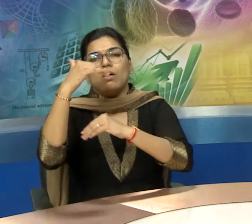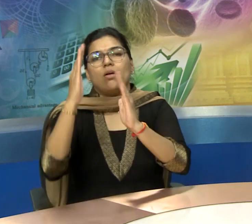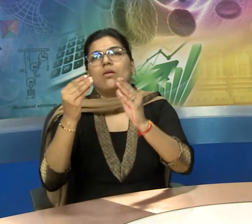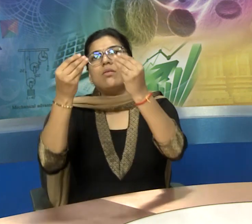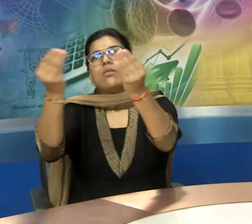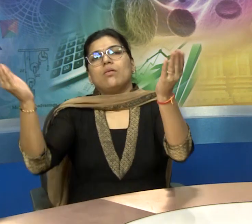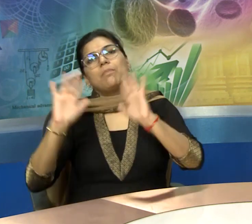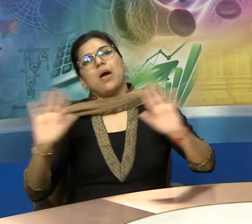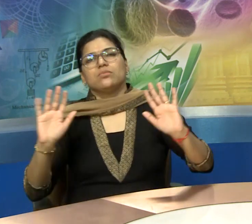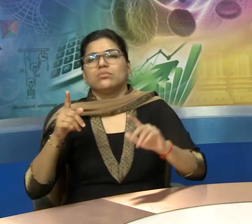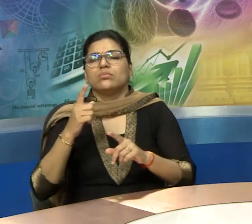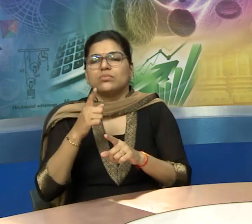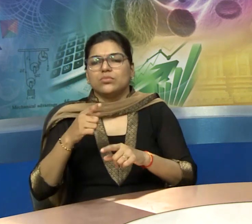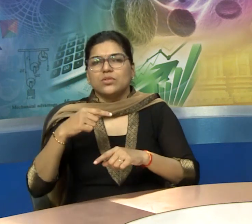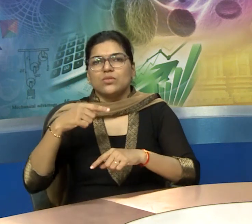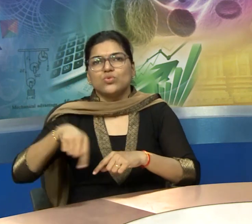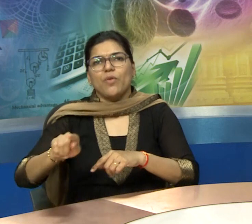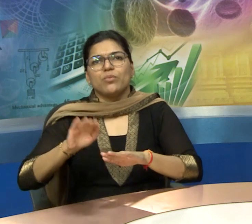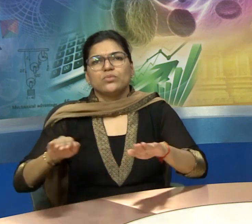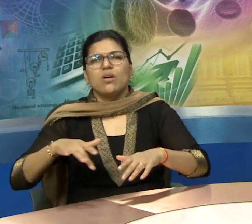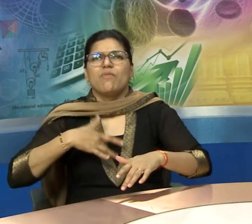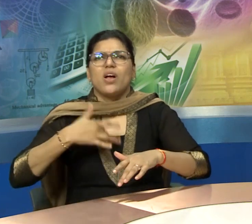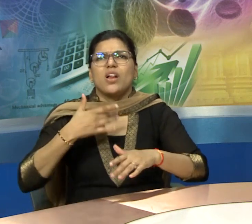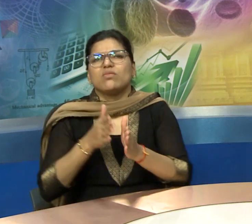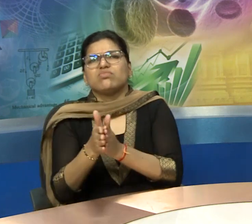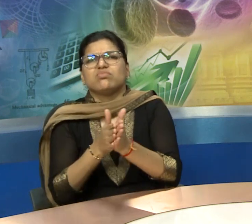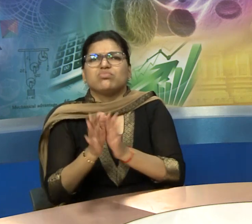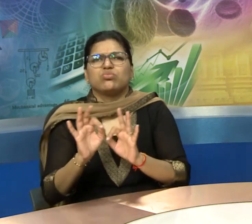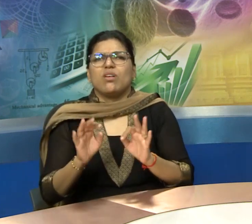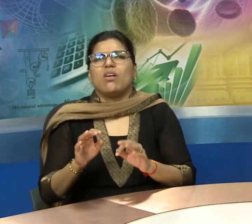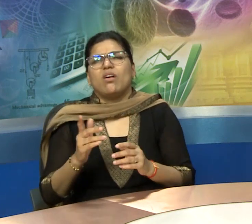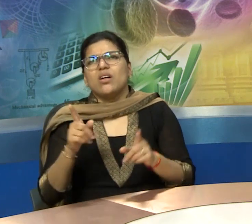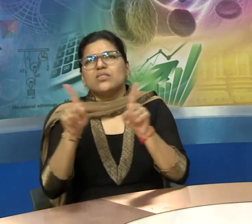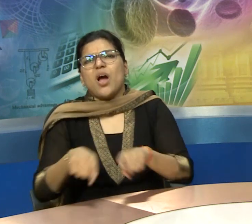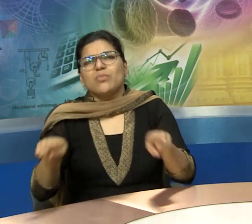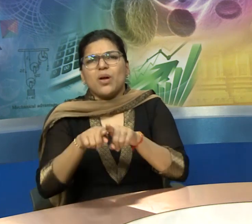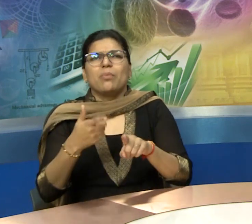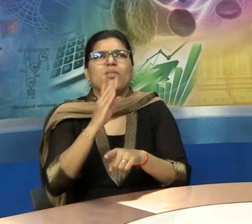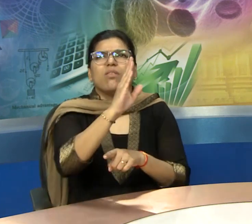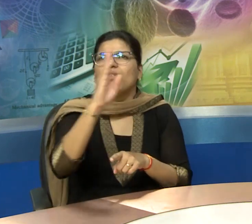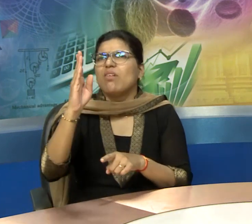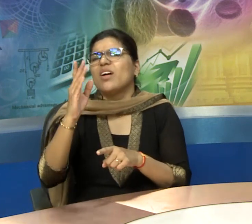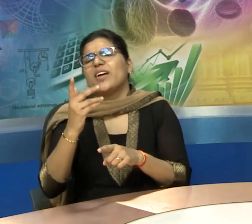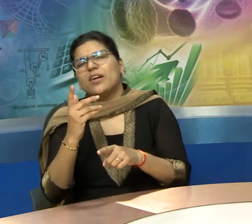And people get the updated information on different topics of their own interest.